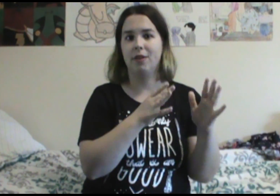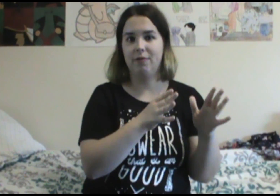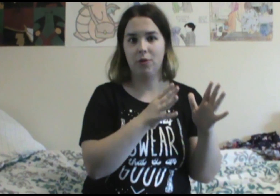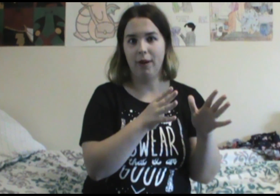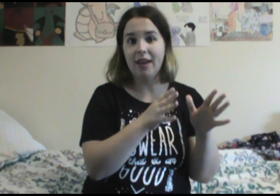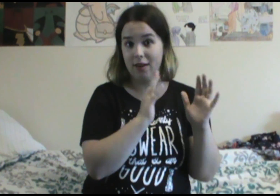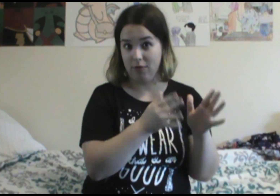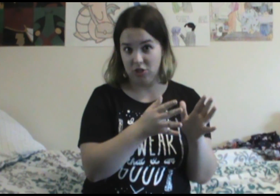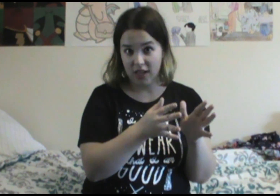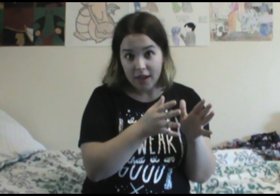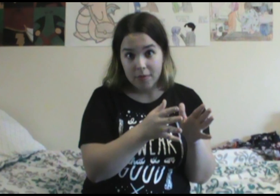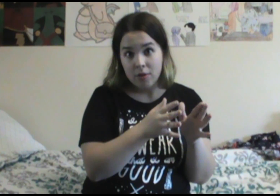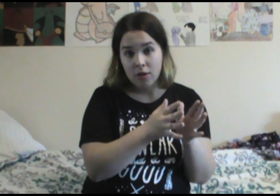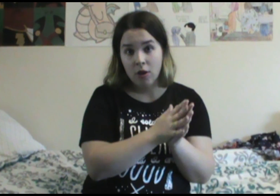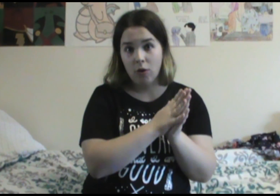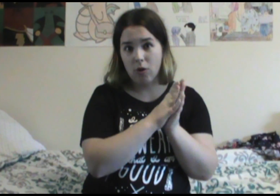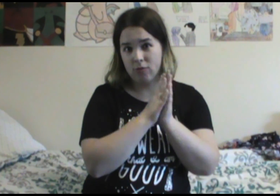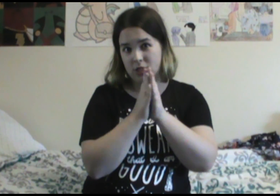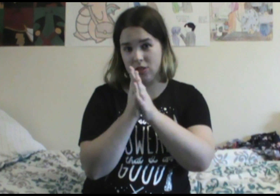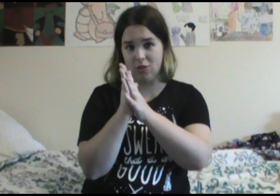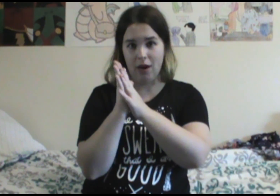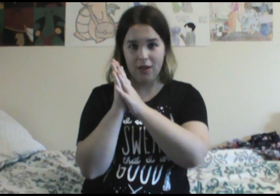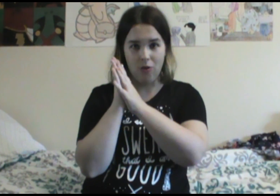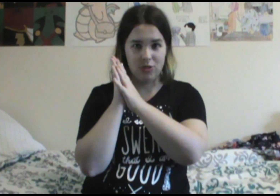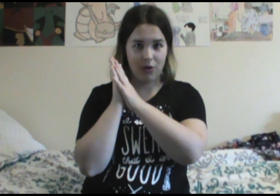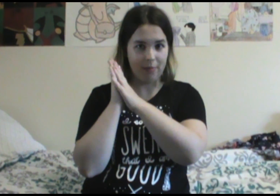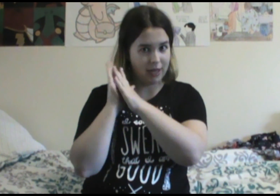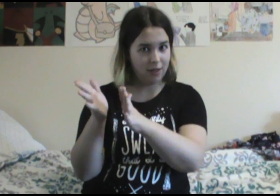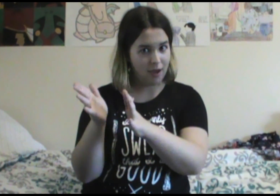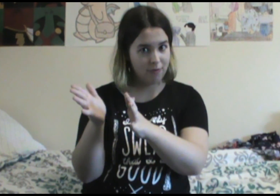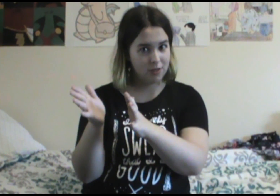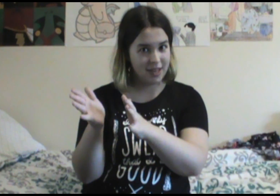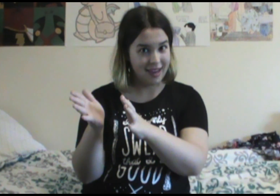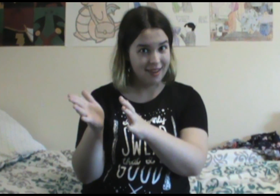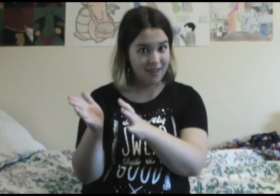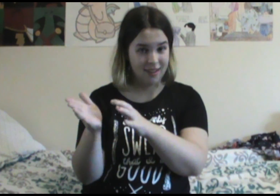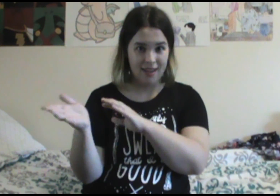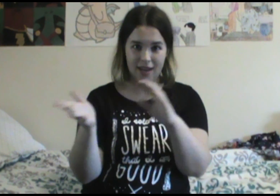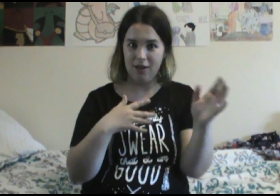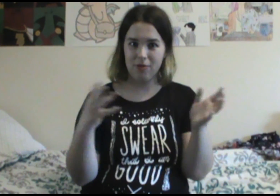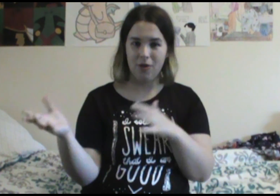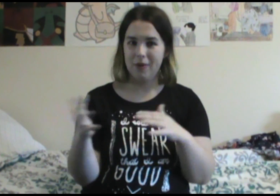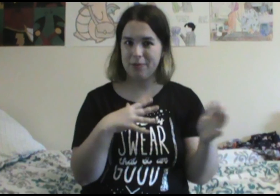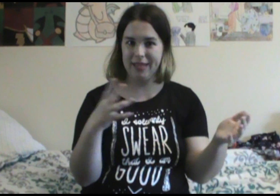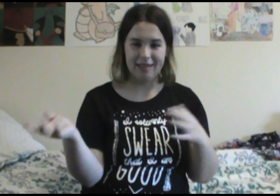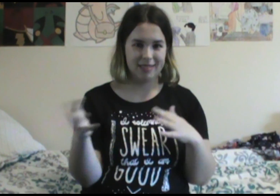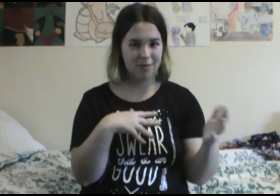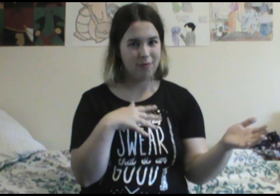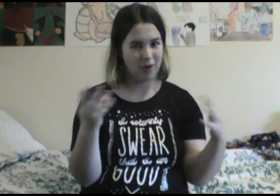Evil Queen out of Regina, or if she's just trying to go and straight up kill off Regina. I don't know which way that's sort of